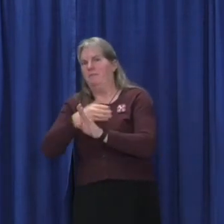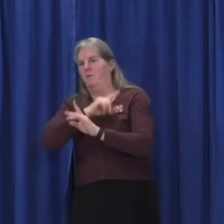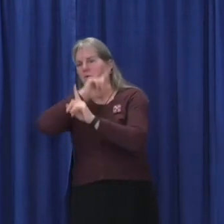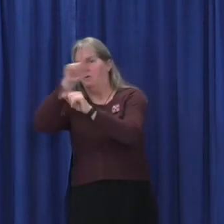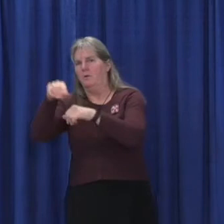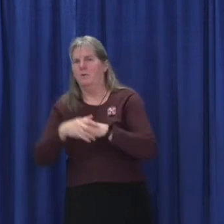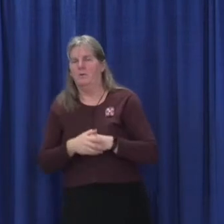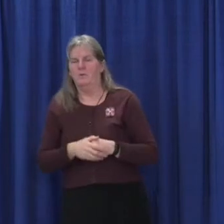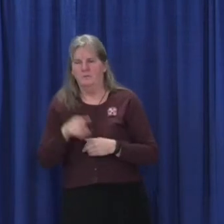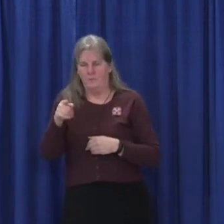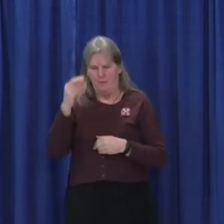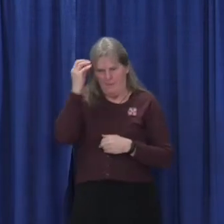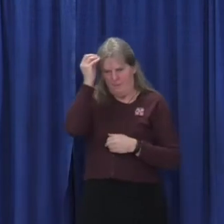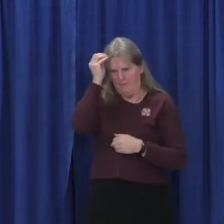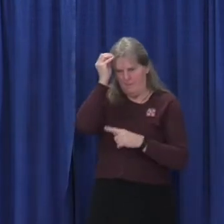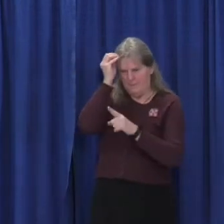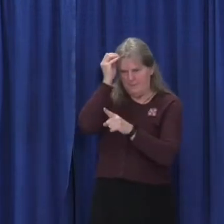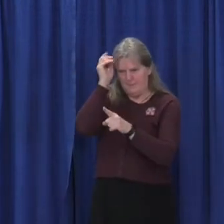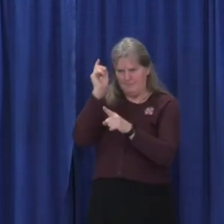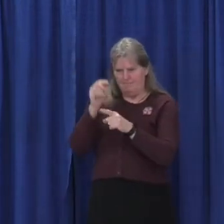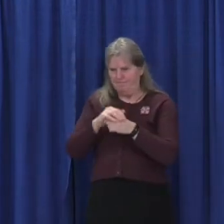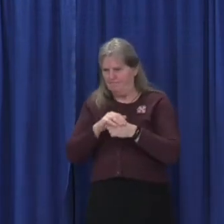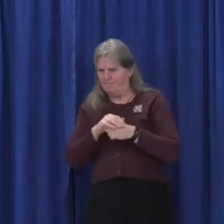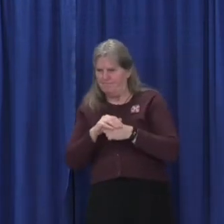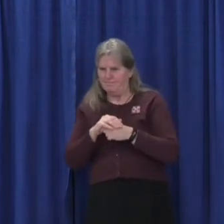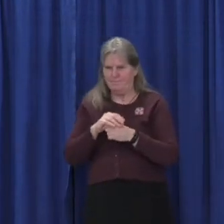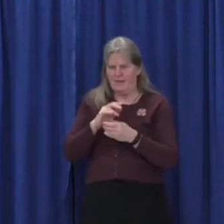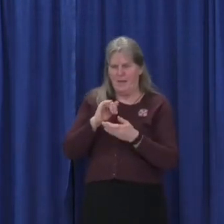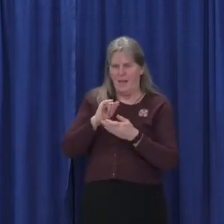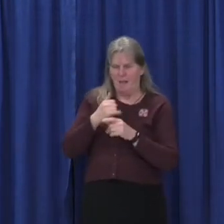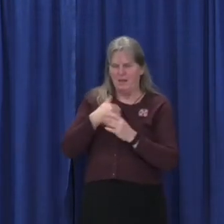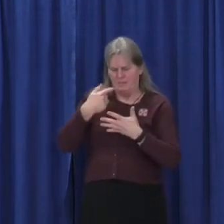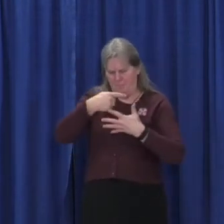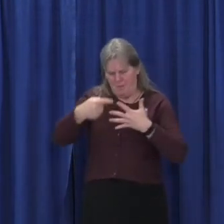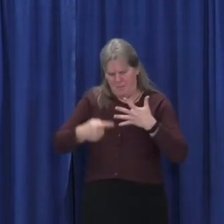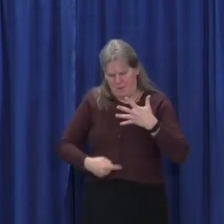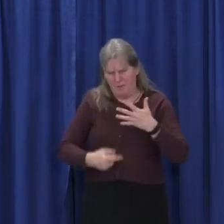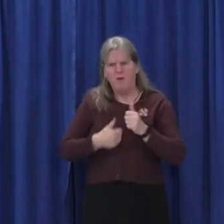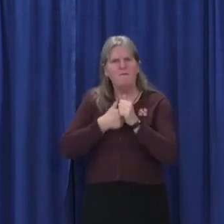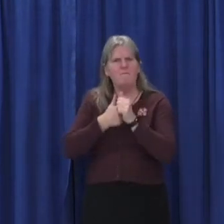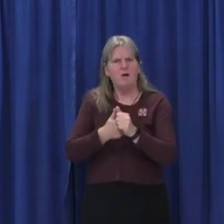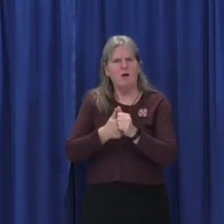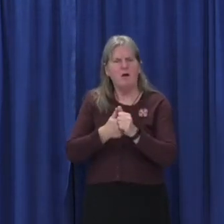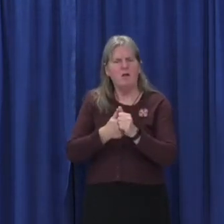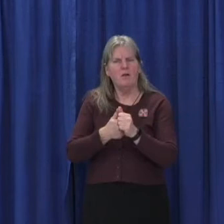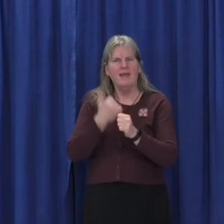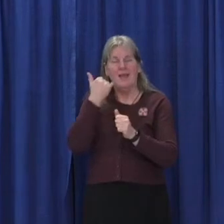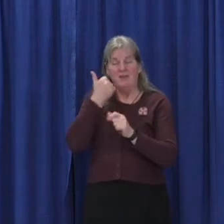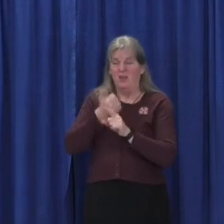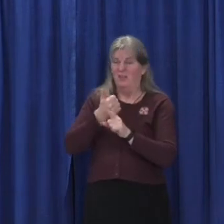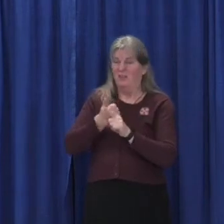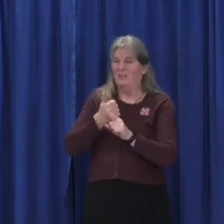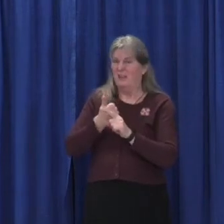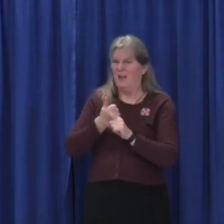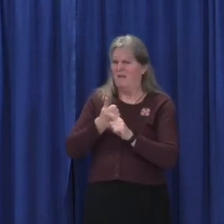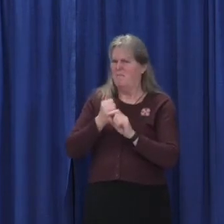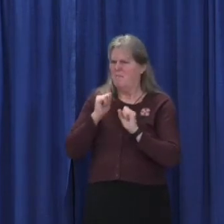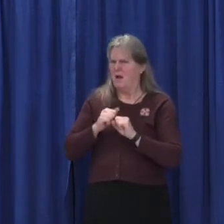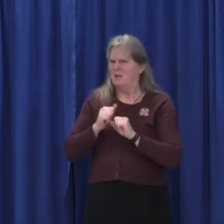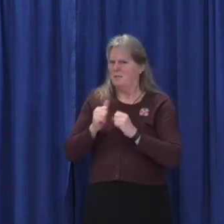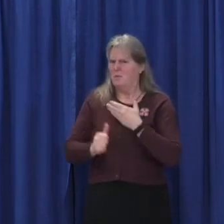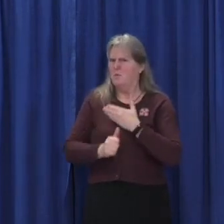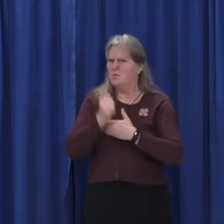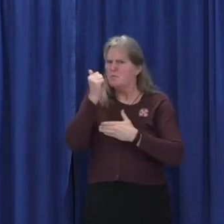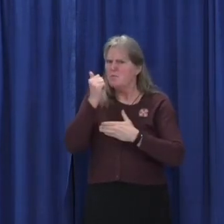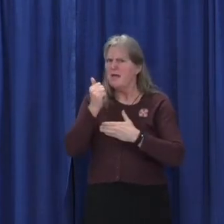these precautions and how to use the protections you know. If you are vulnerable to severe COVID, whether